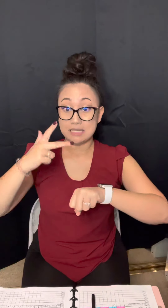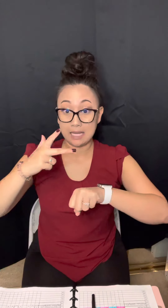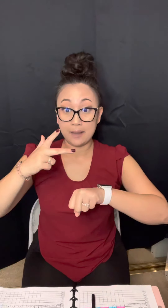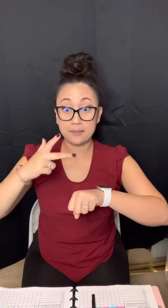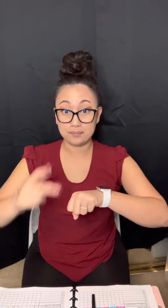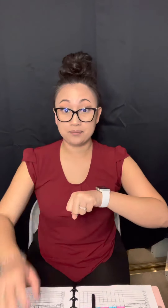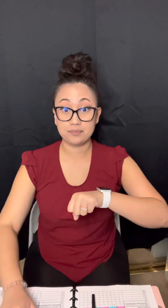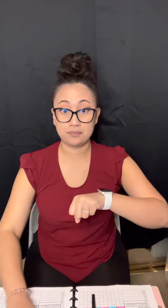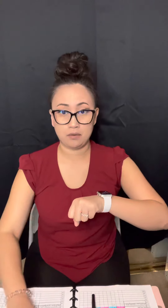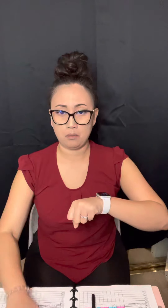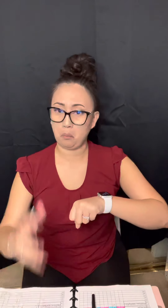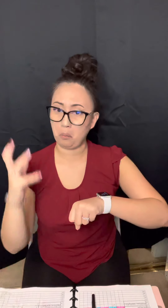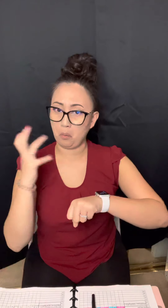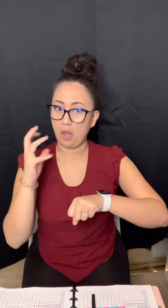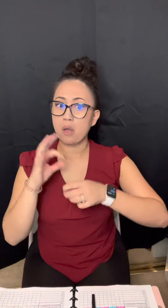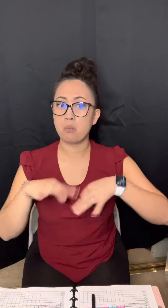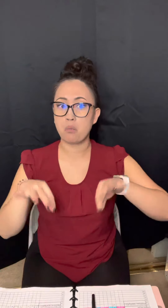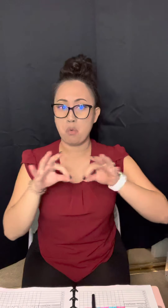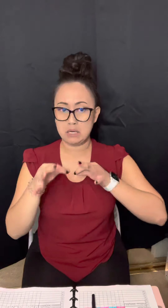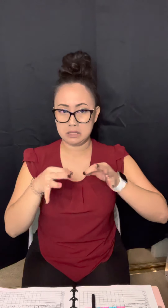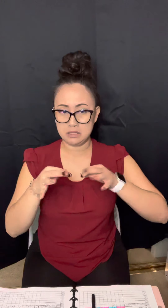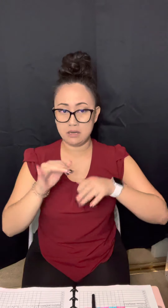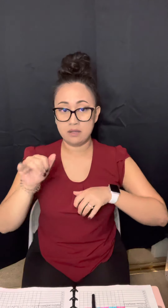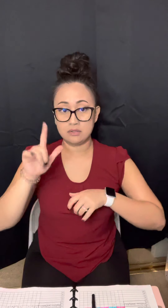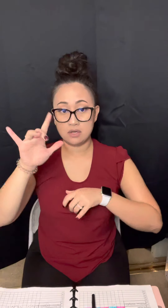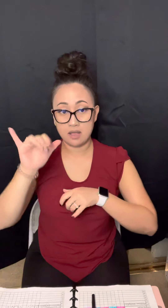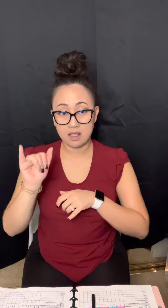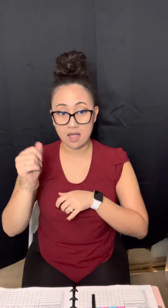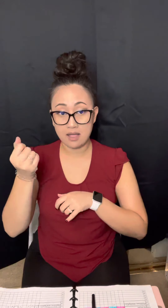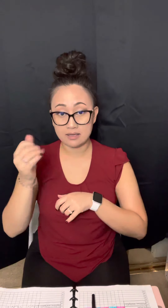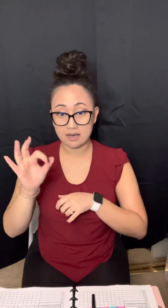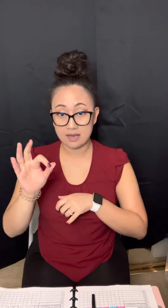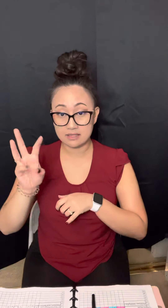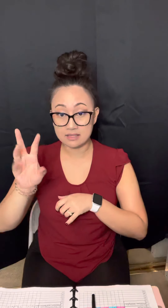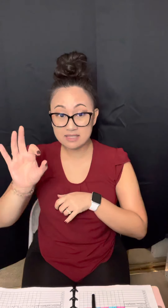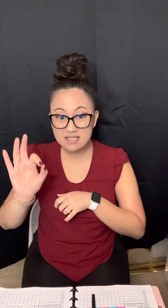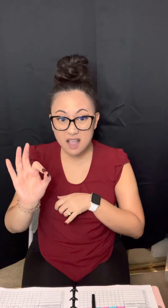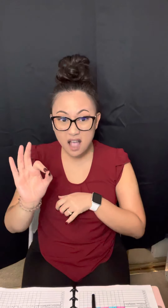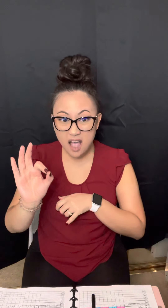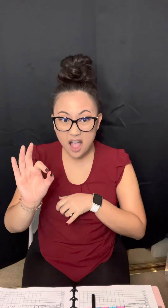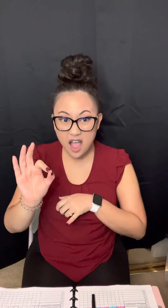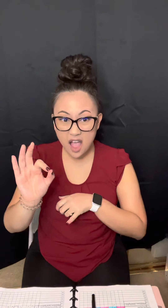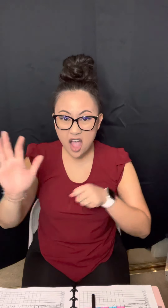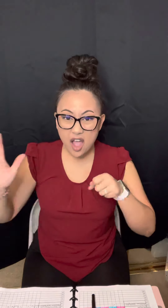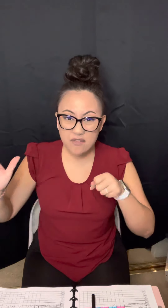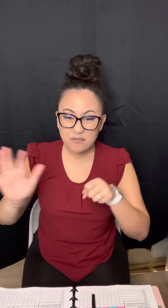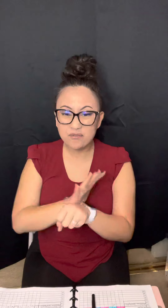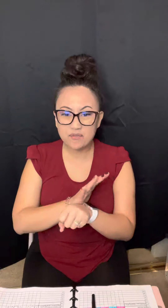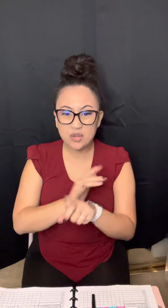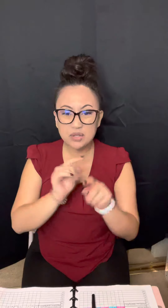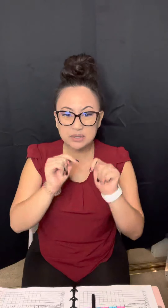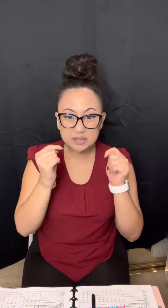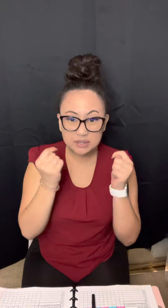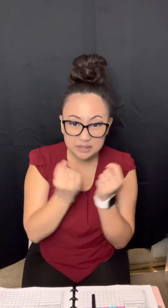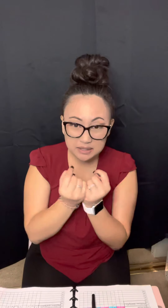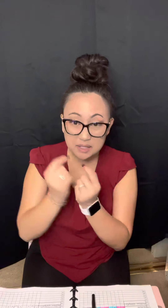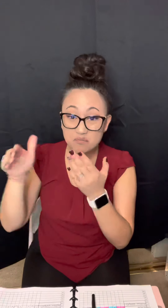July 1969, a whole team of U.S. astronauts landed on the moon.